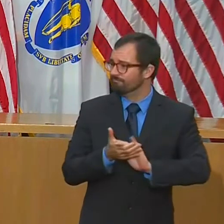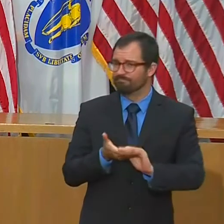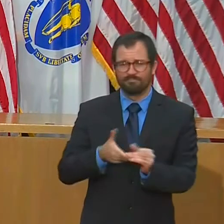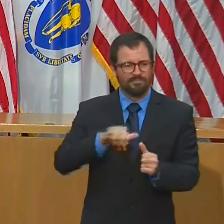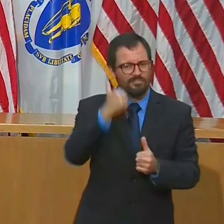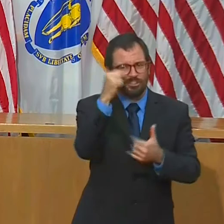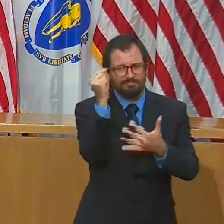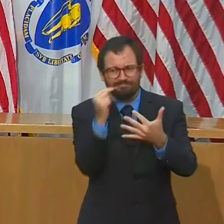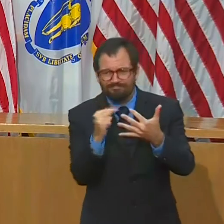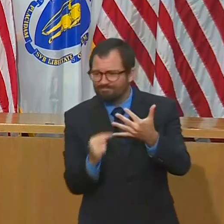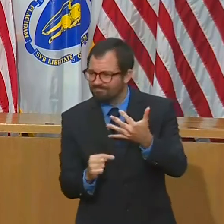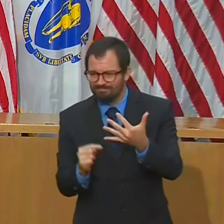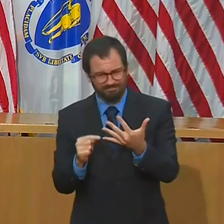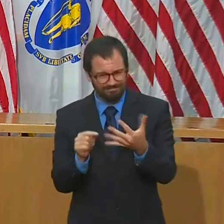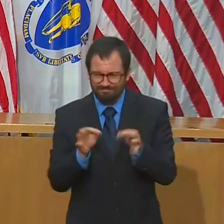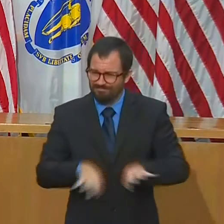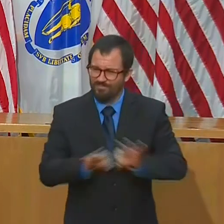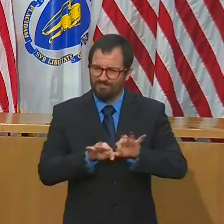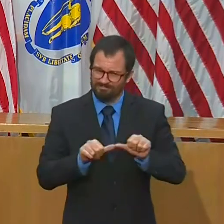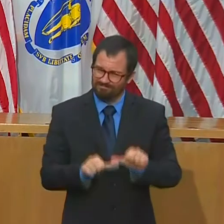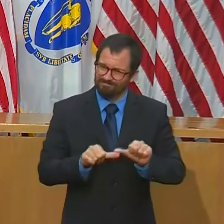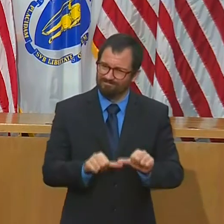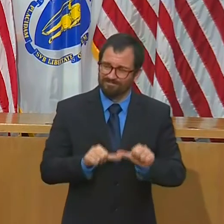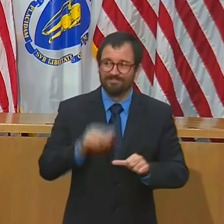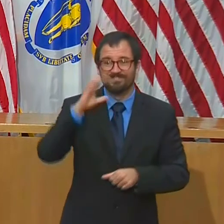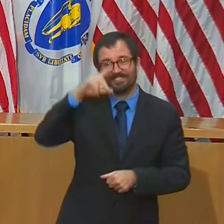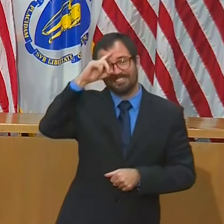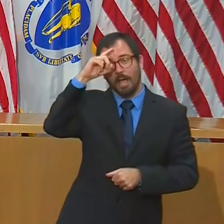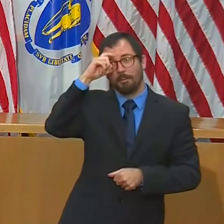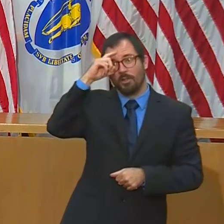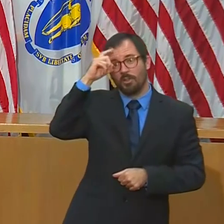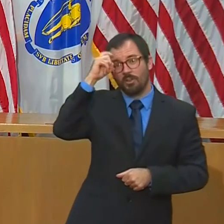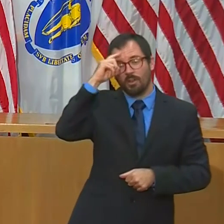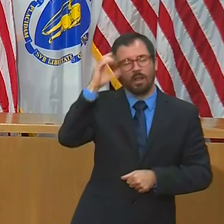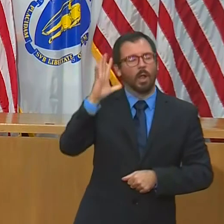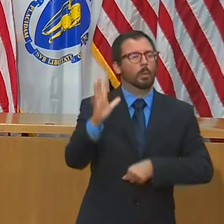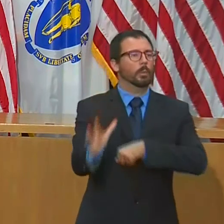of summer and head out for vacations, we should all remember that